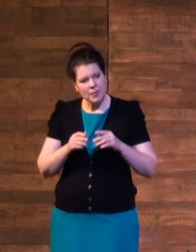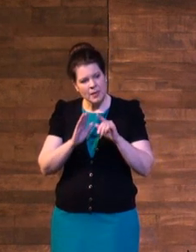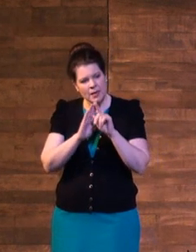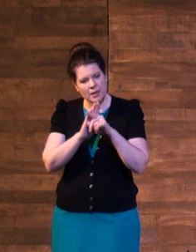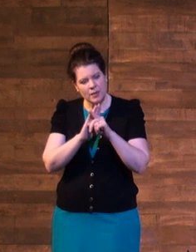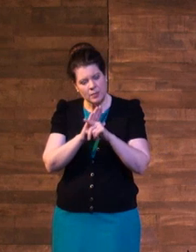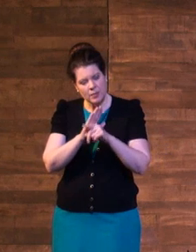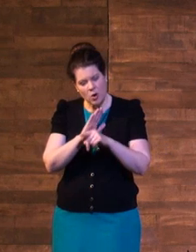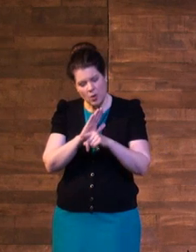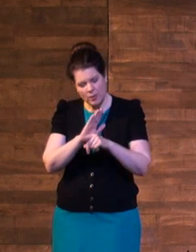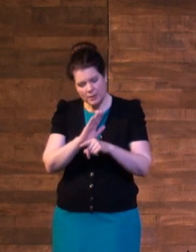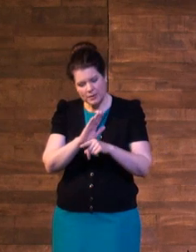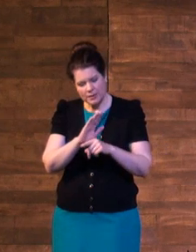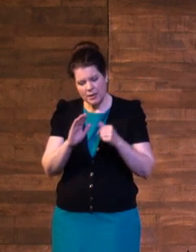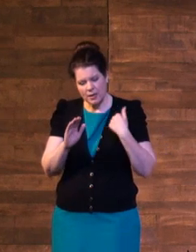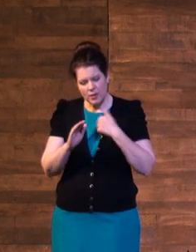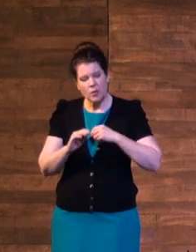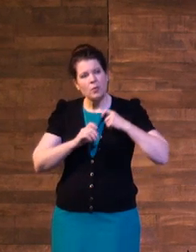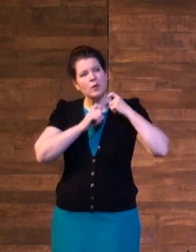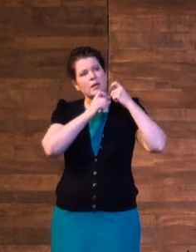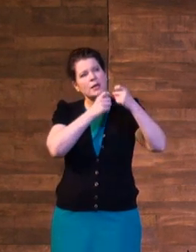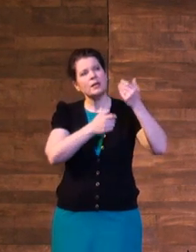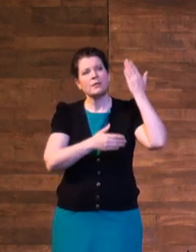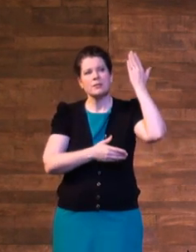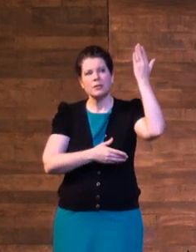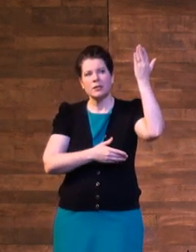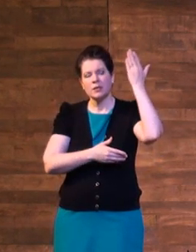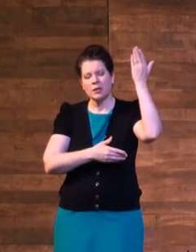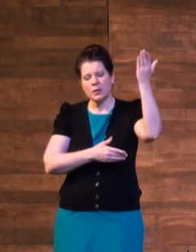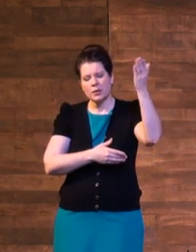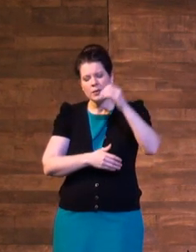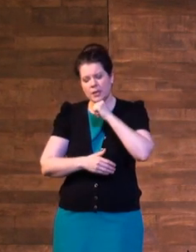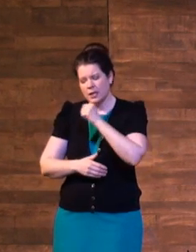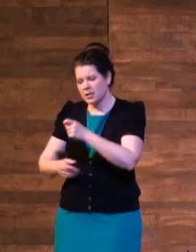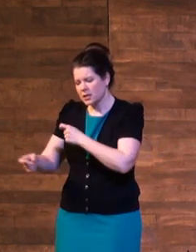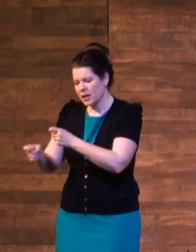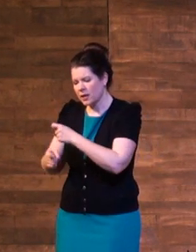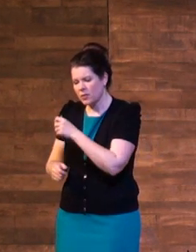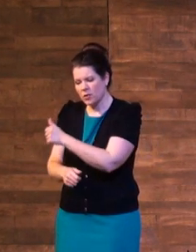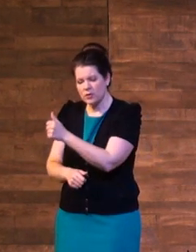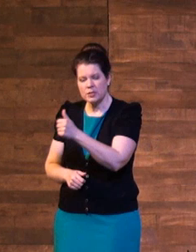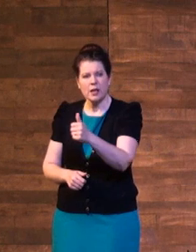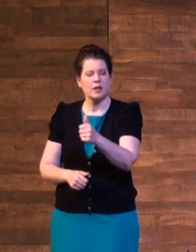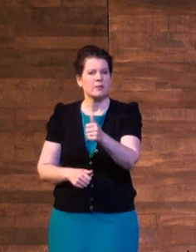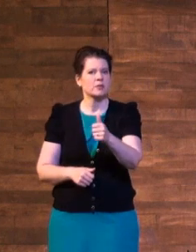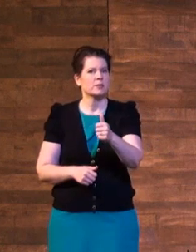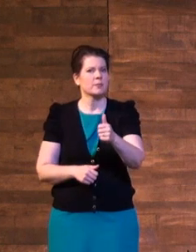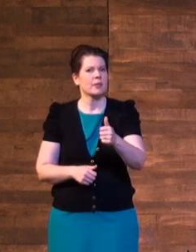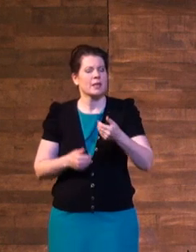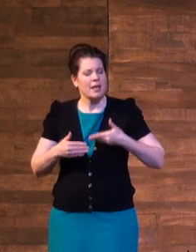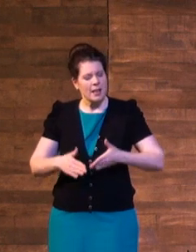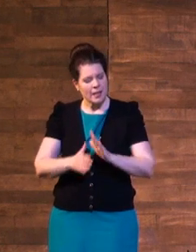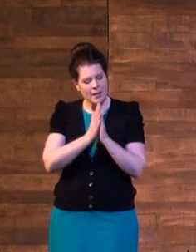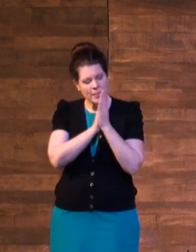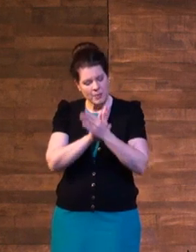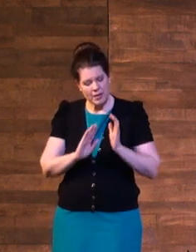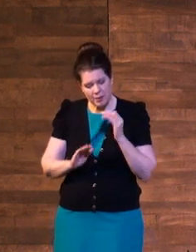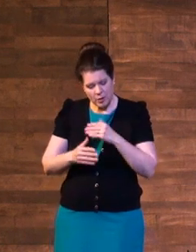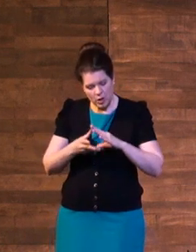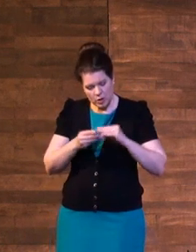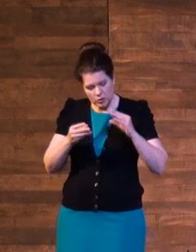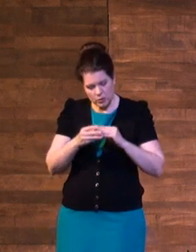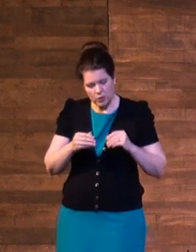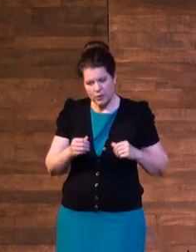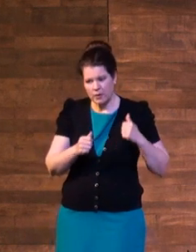we now give to you instead of we take ownership of. And God, may that be our story as Christ followers, that